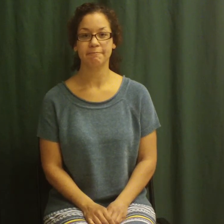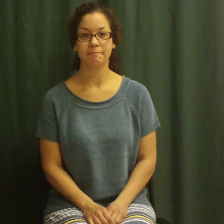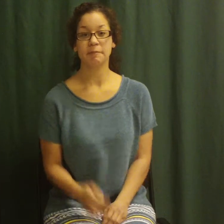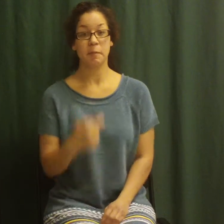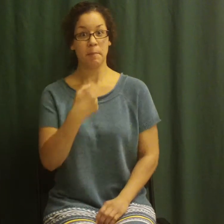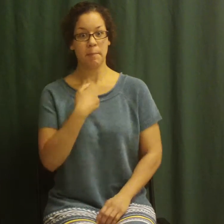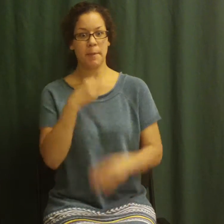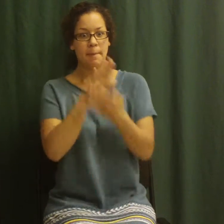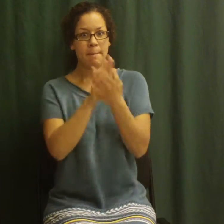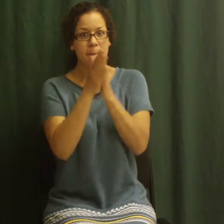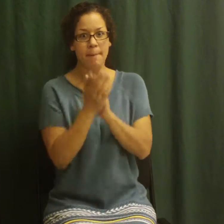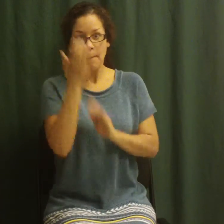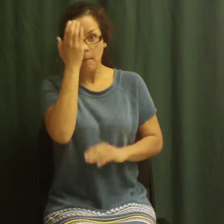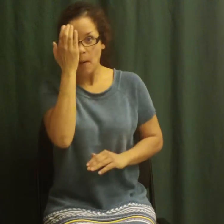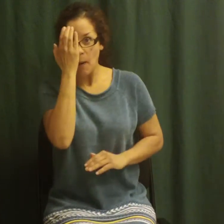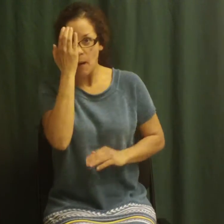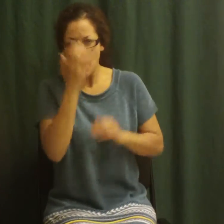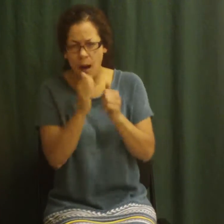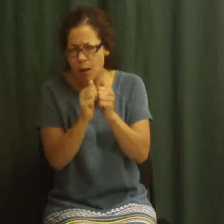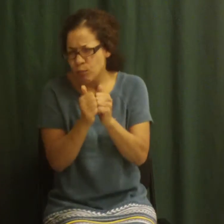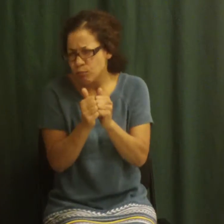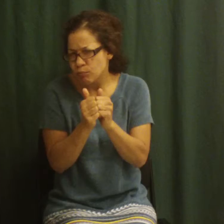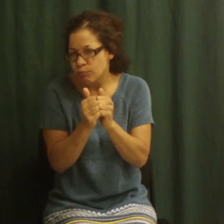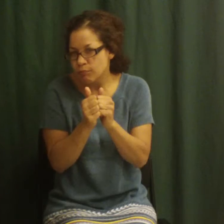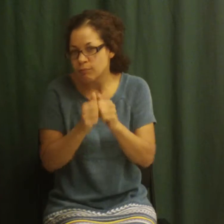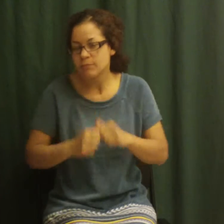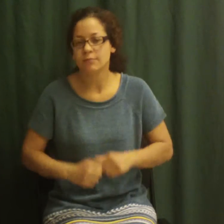How I became a pirate.